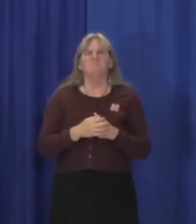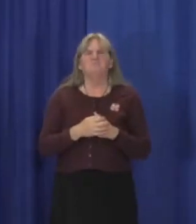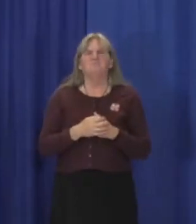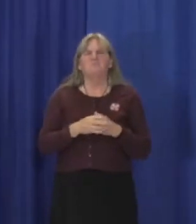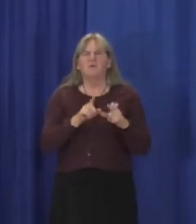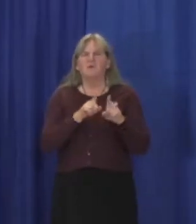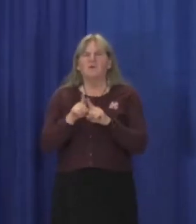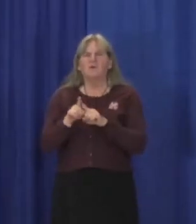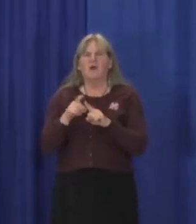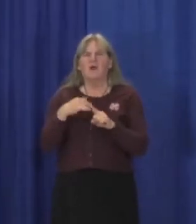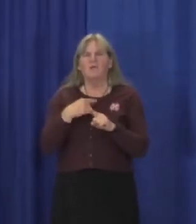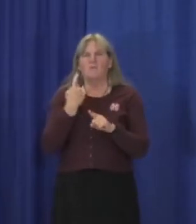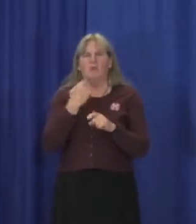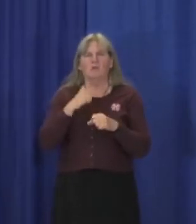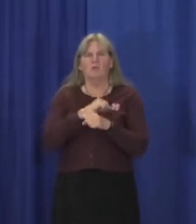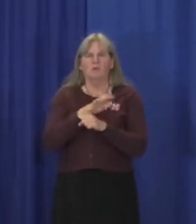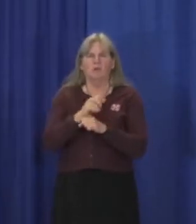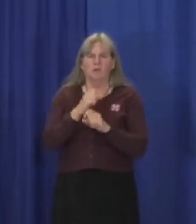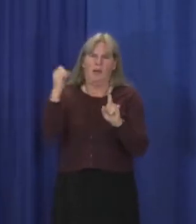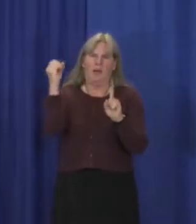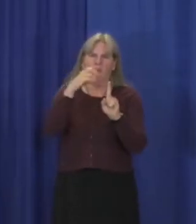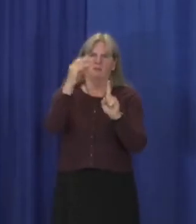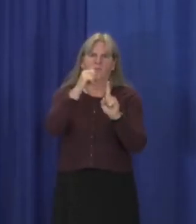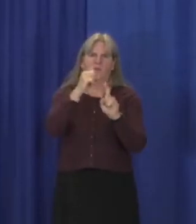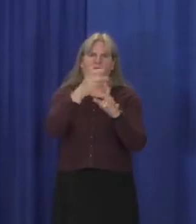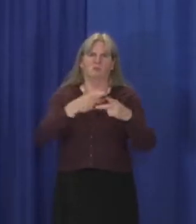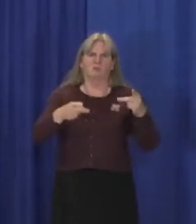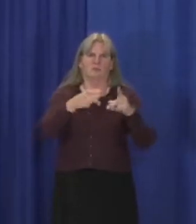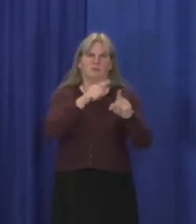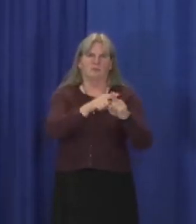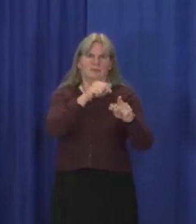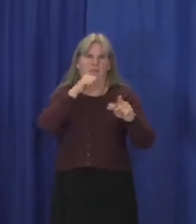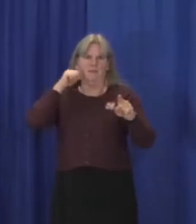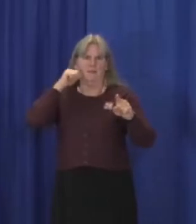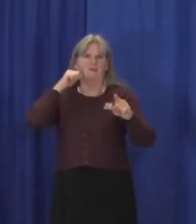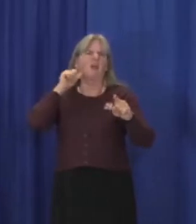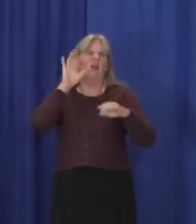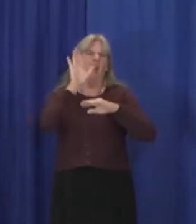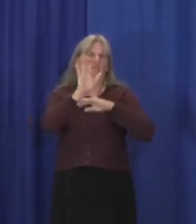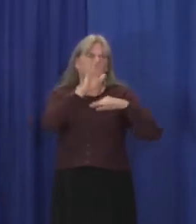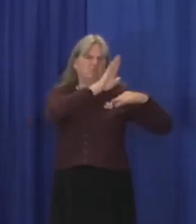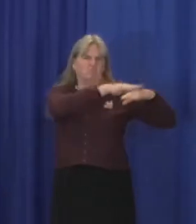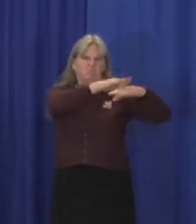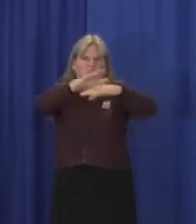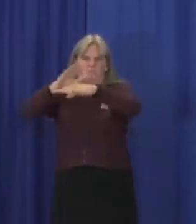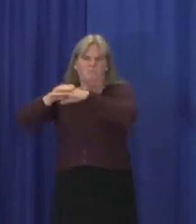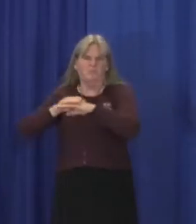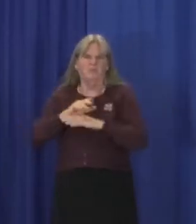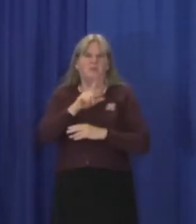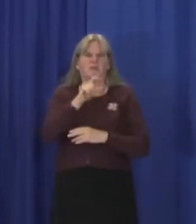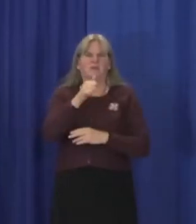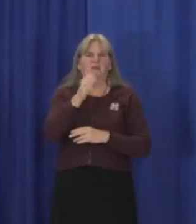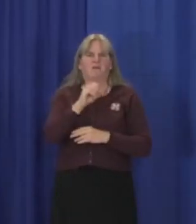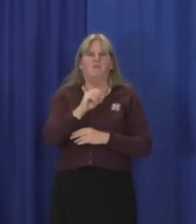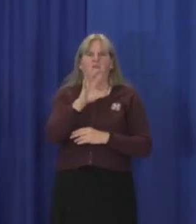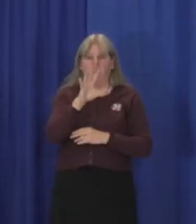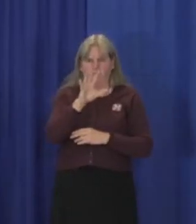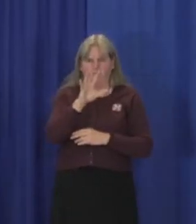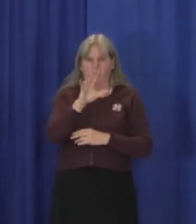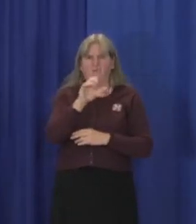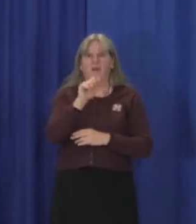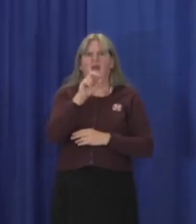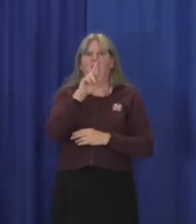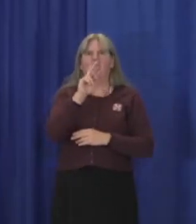We also have 1 new exposure notice issued yesterday afternoon for the 10:05 a.m. Air